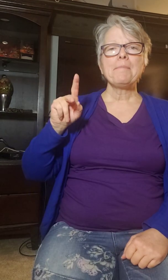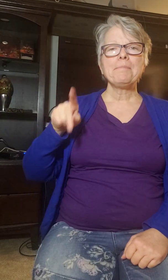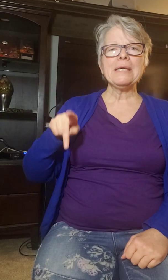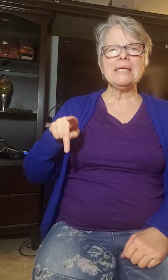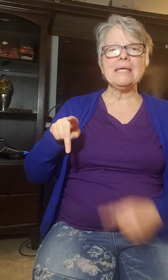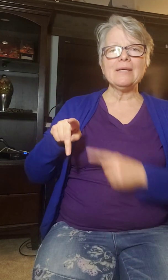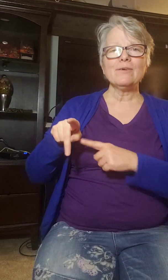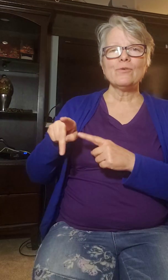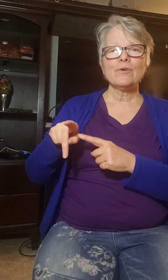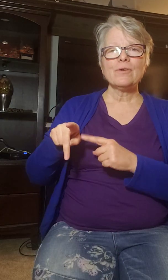P.